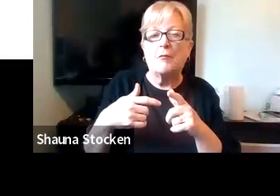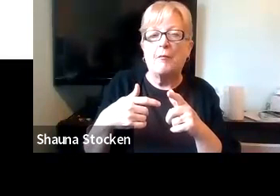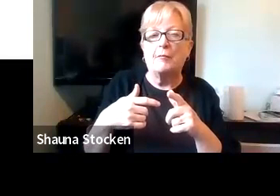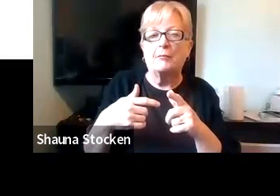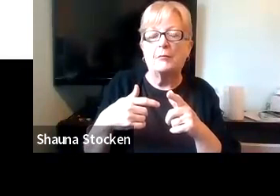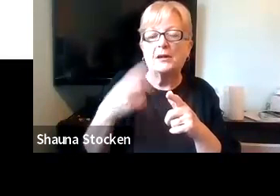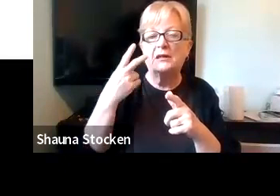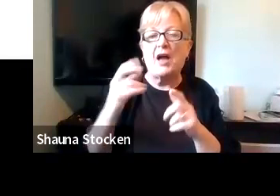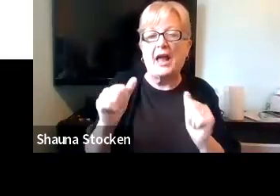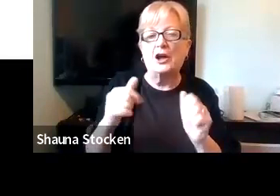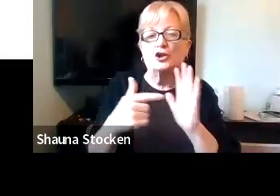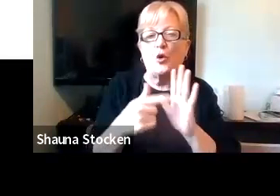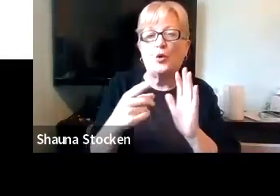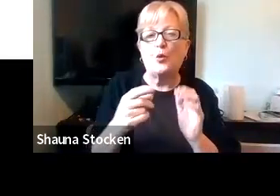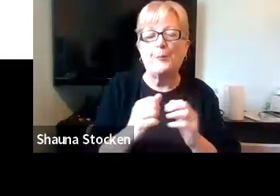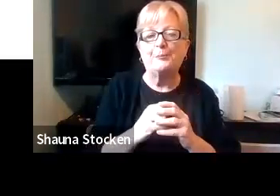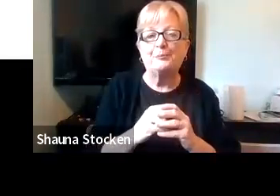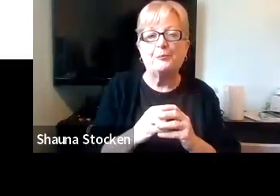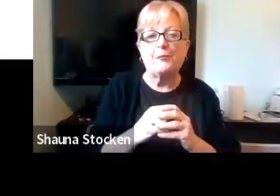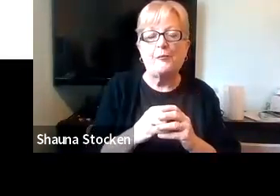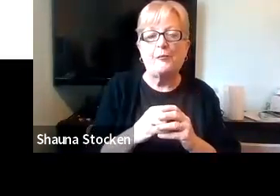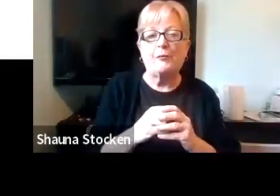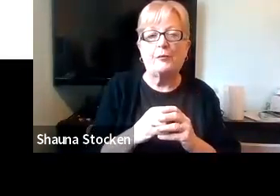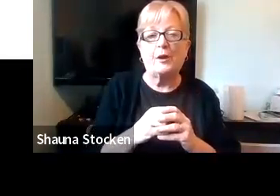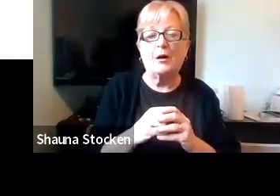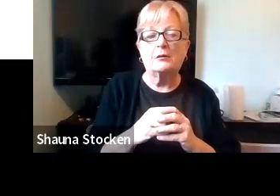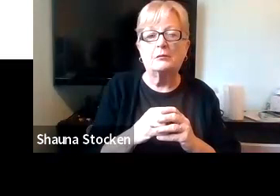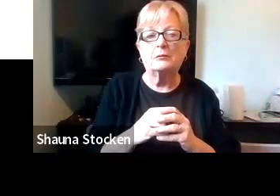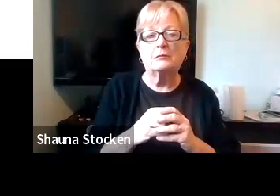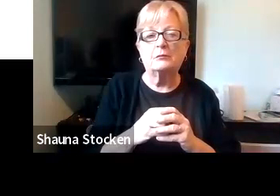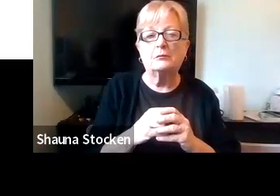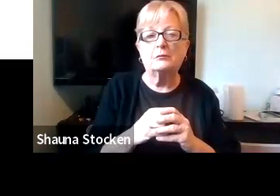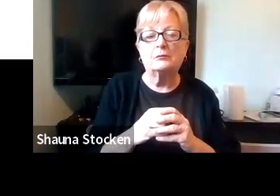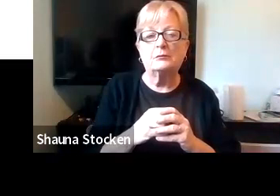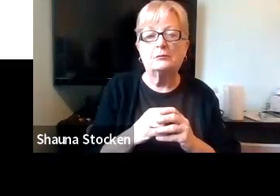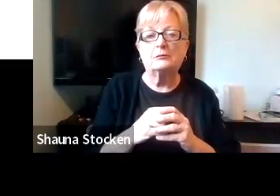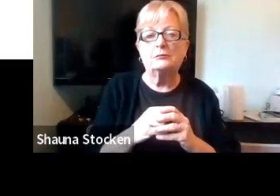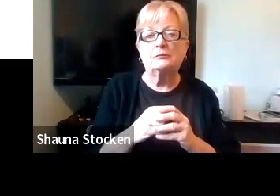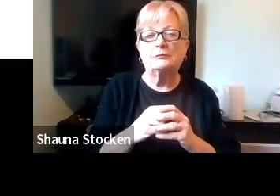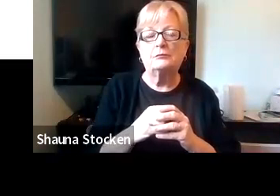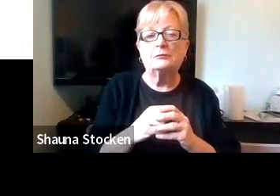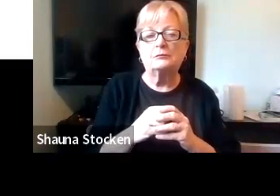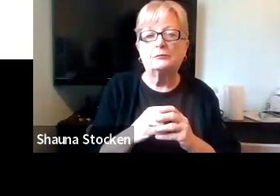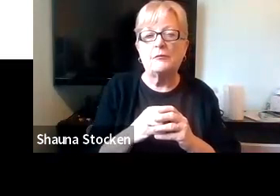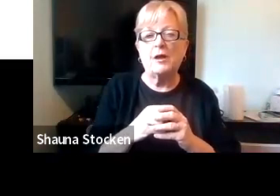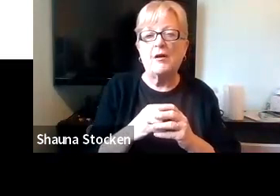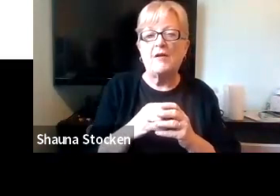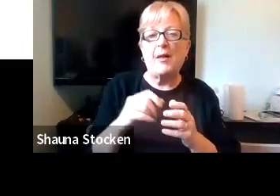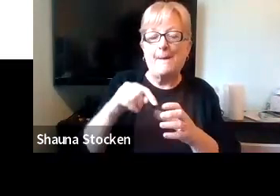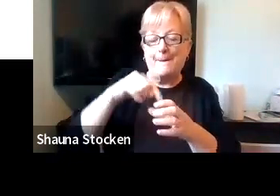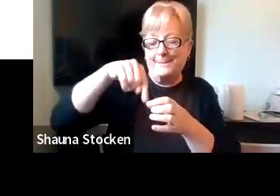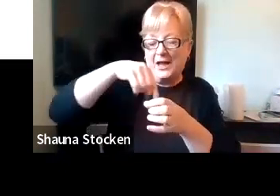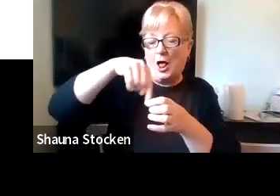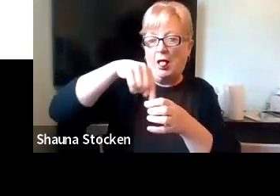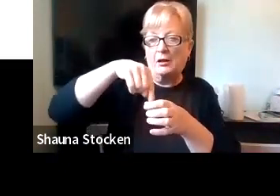Let's see if I can do this here. And I always find the middle circle